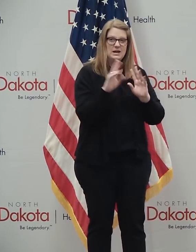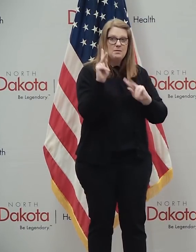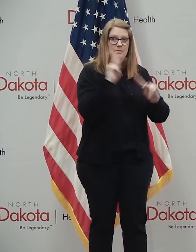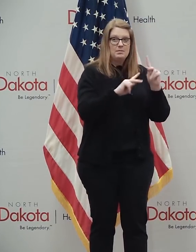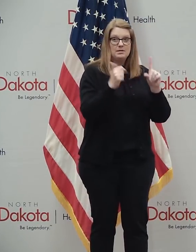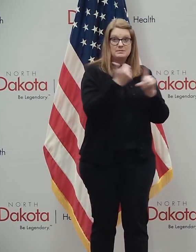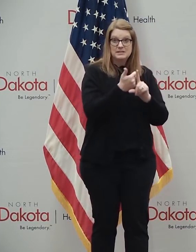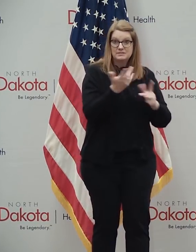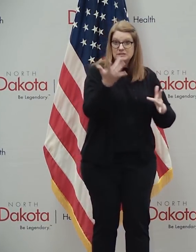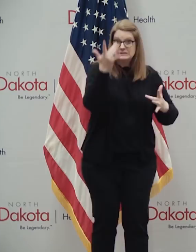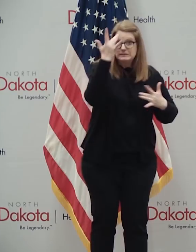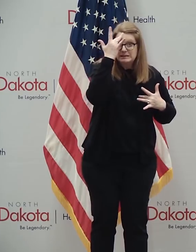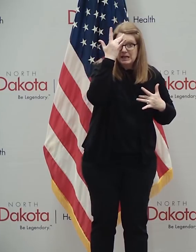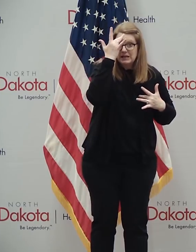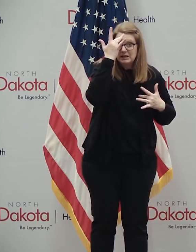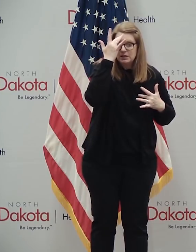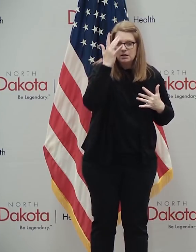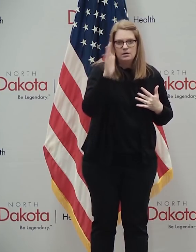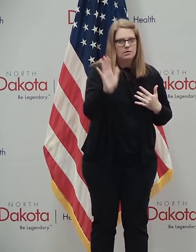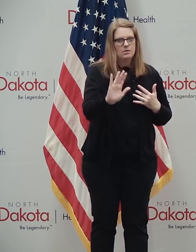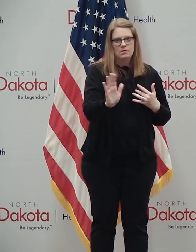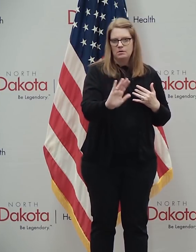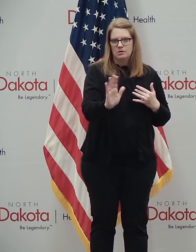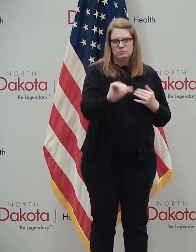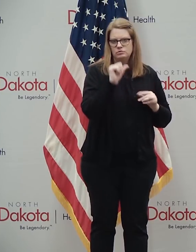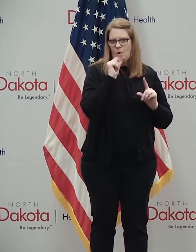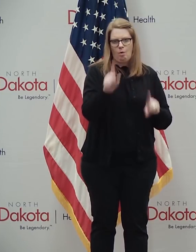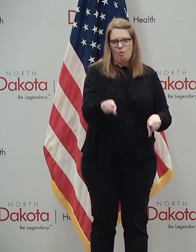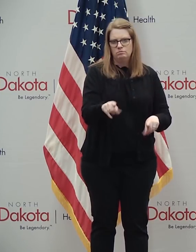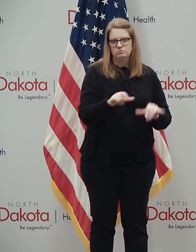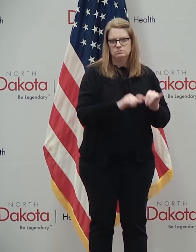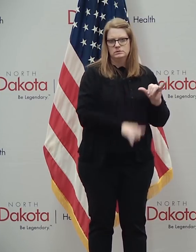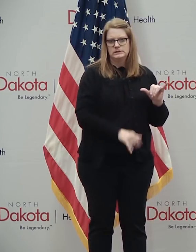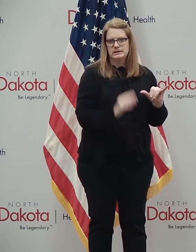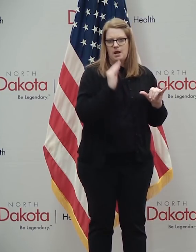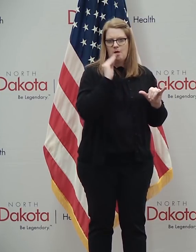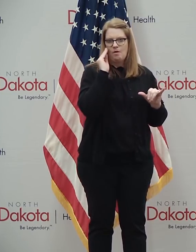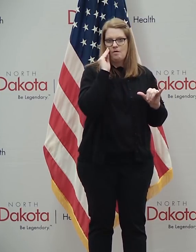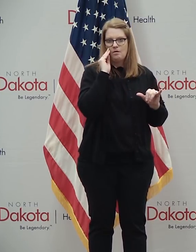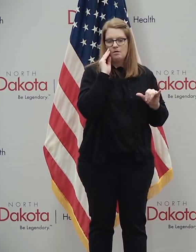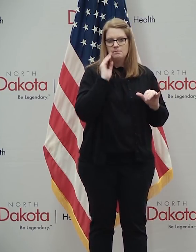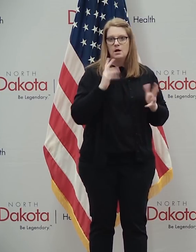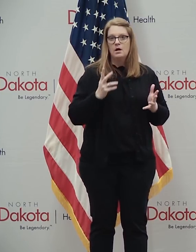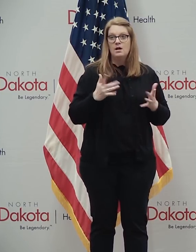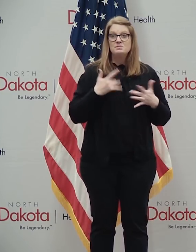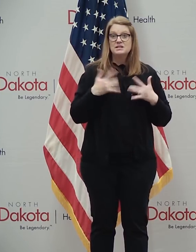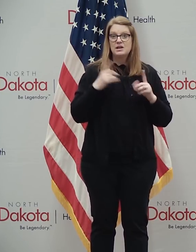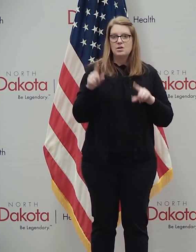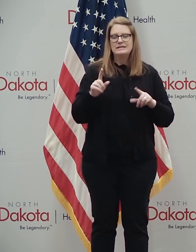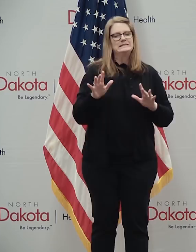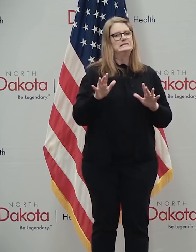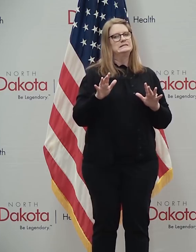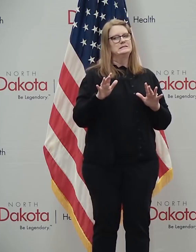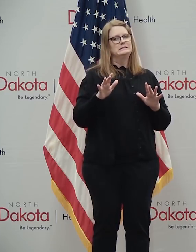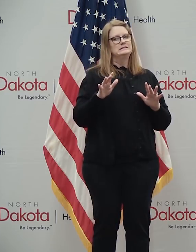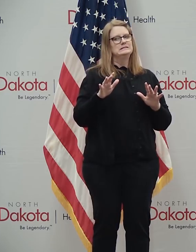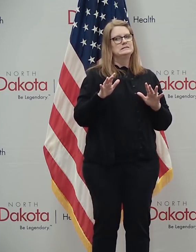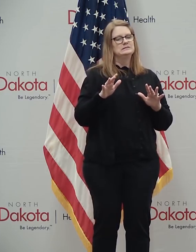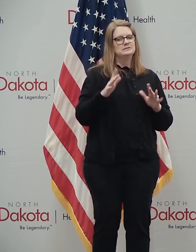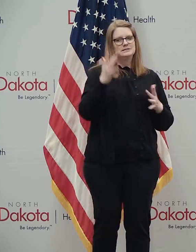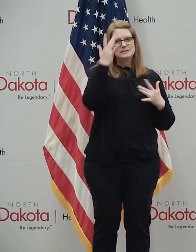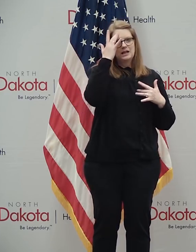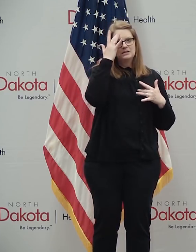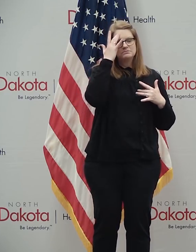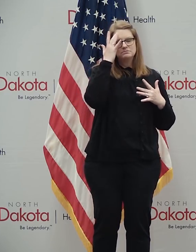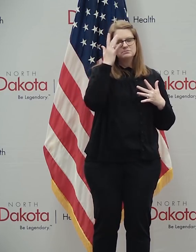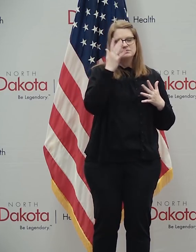sick, unfortunately, should not attend this graduation ceremony. This includes students, their families, and